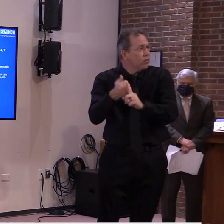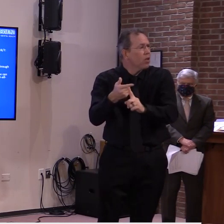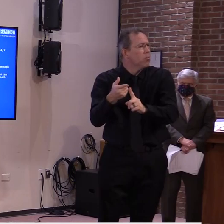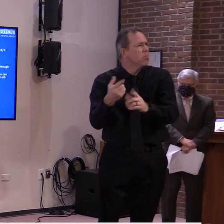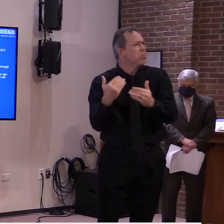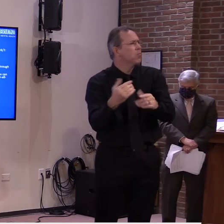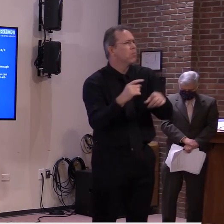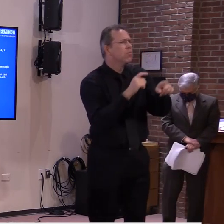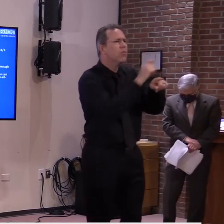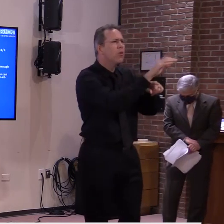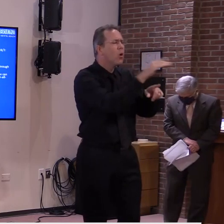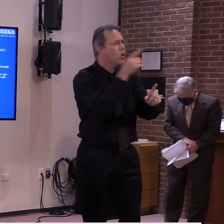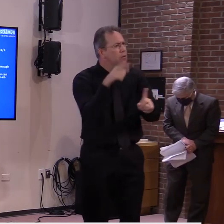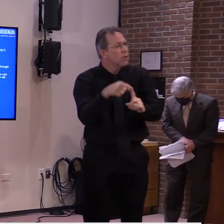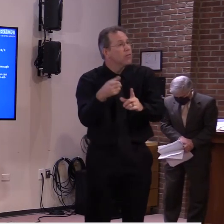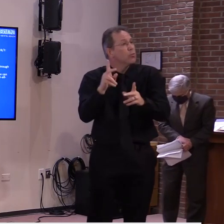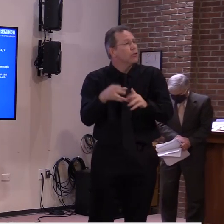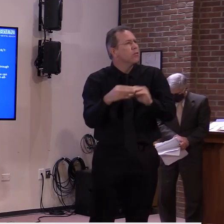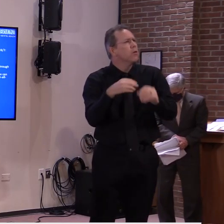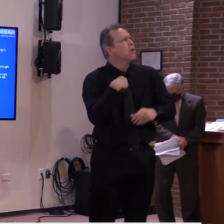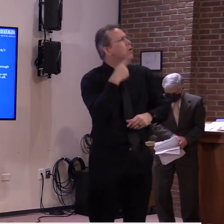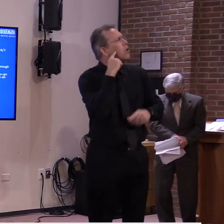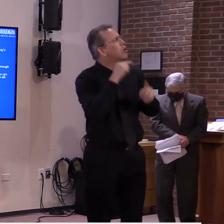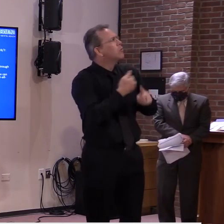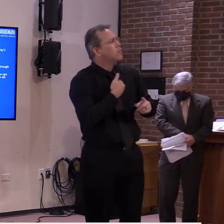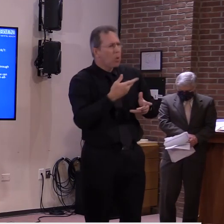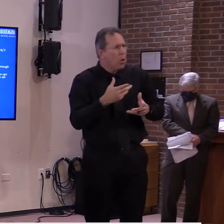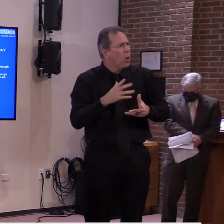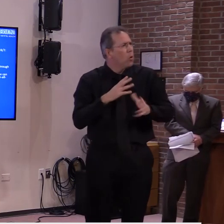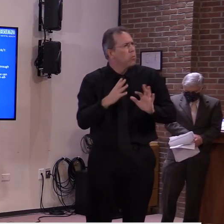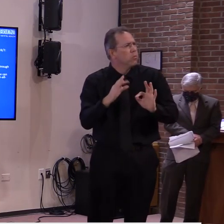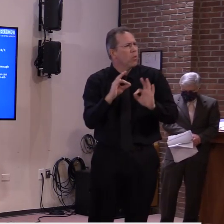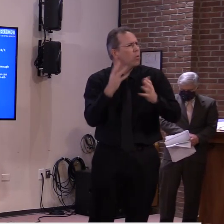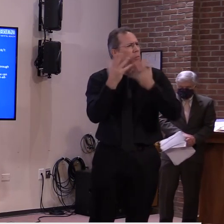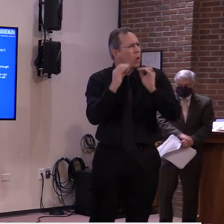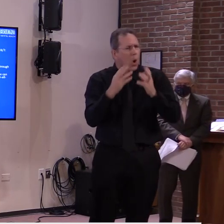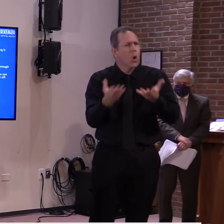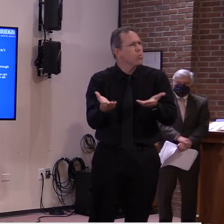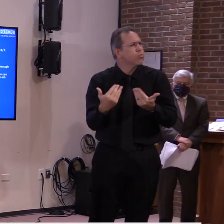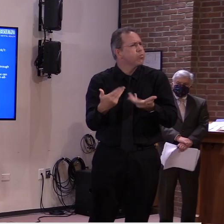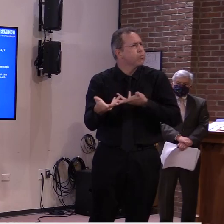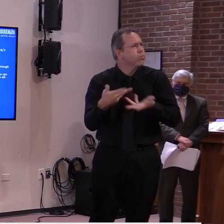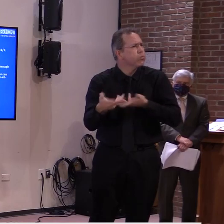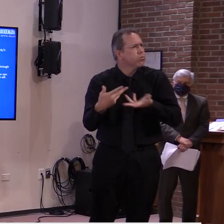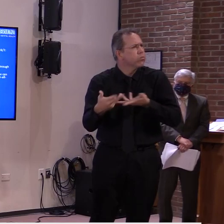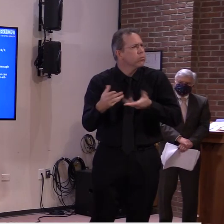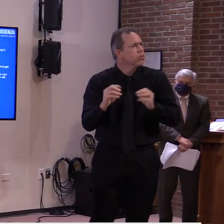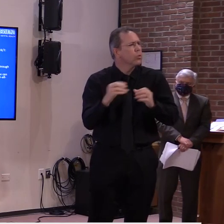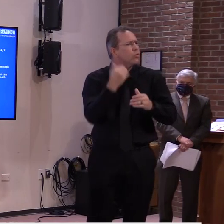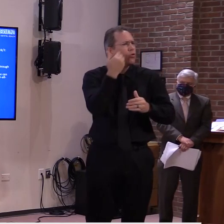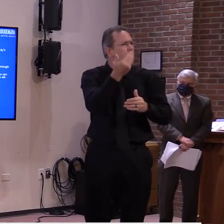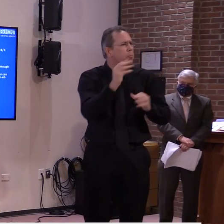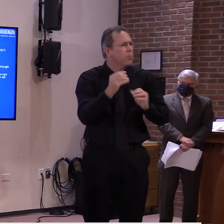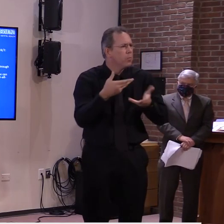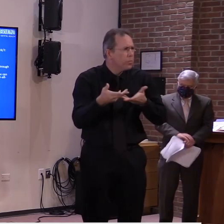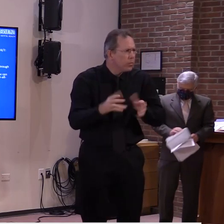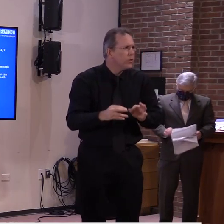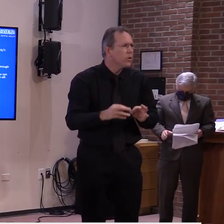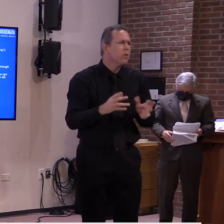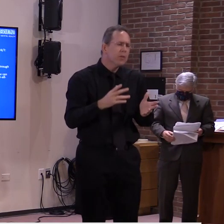opens up the door for a caring conversation about how someone might be hurting and about how you can help. If you